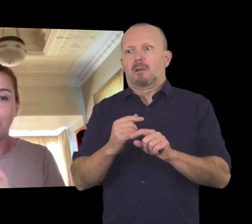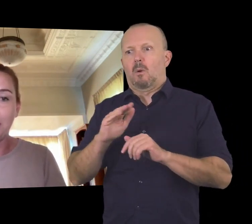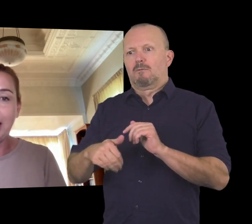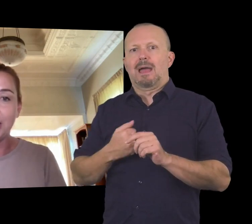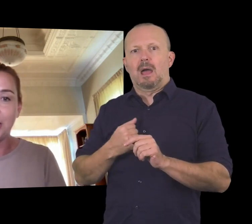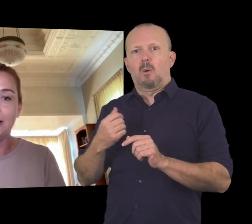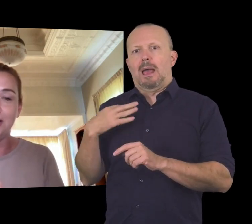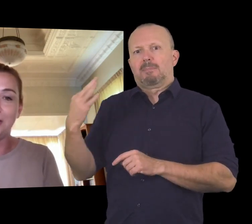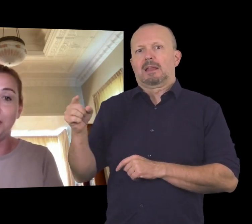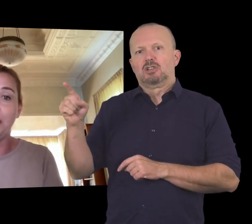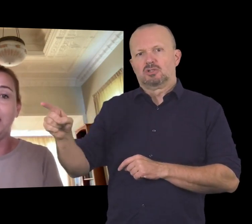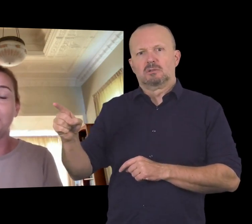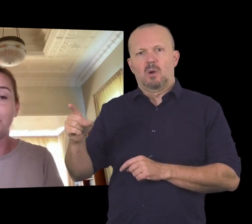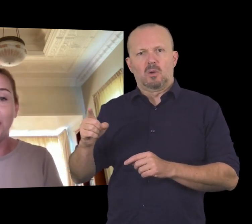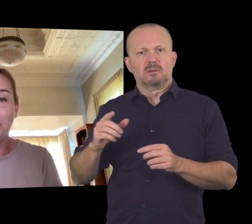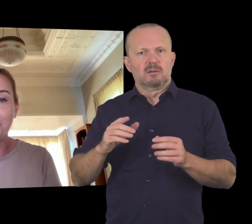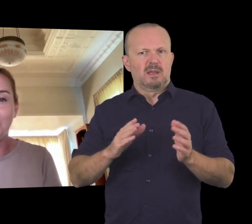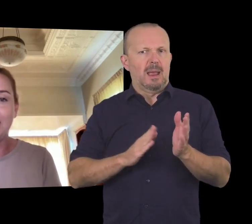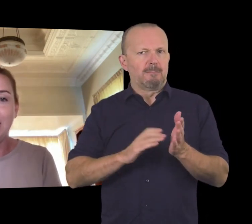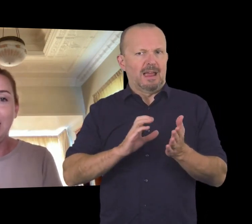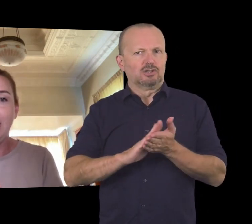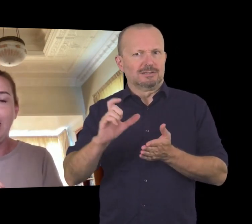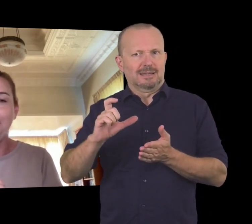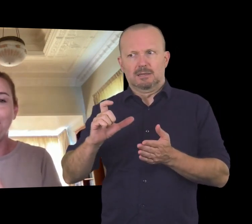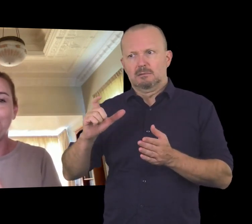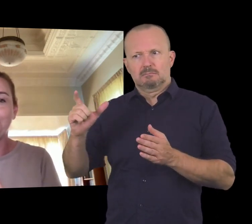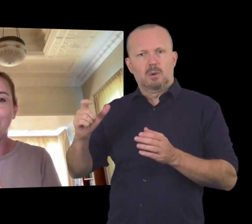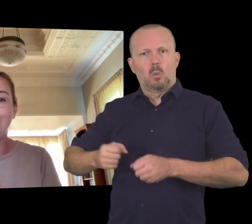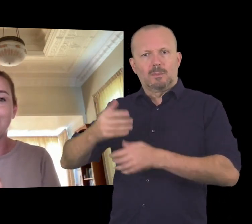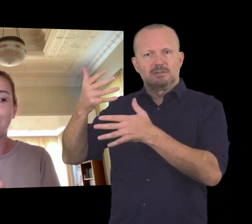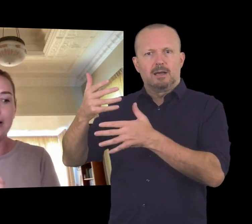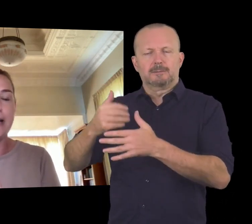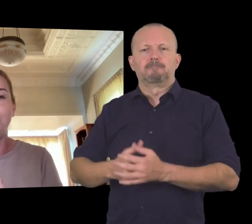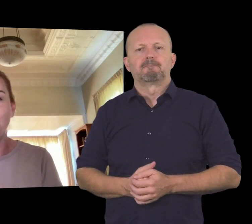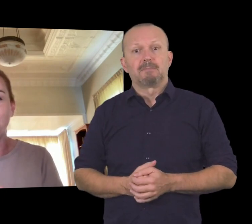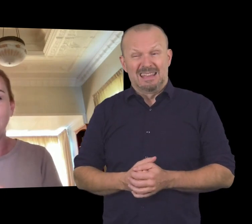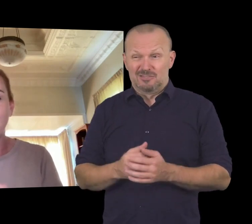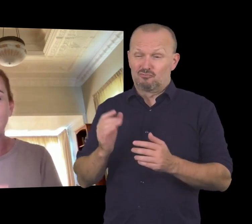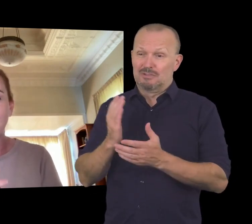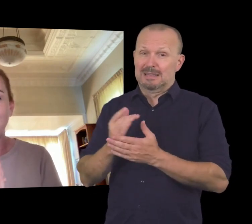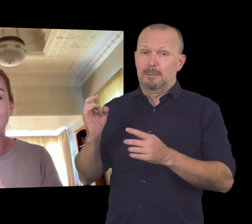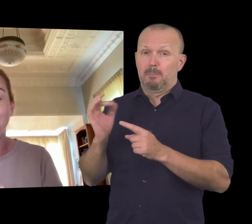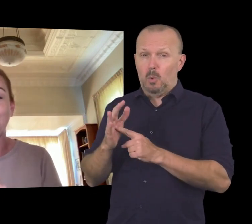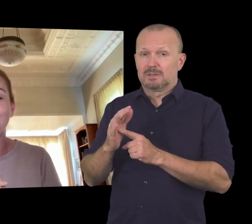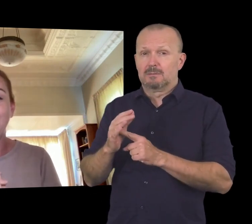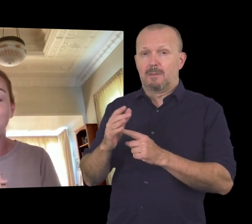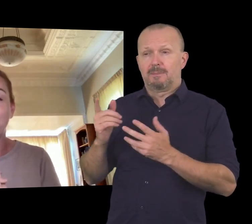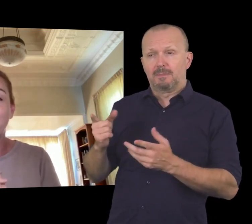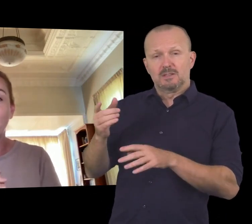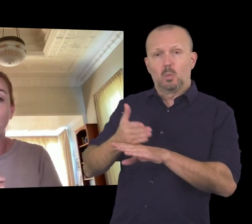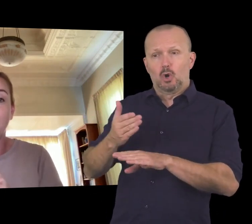feedback on our application just on the Manatu Tonga website. It's really important actually that this work